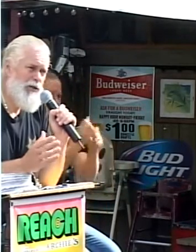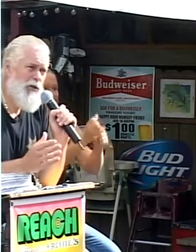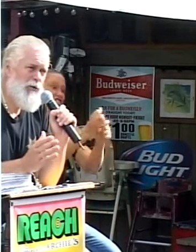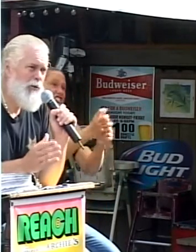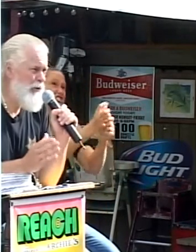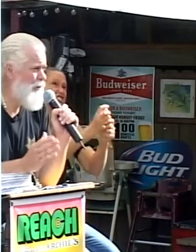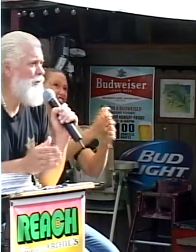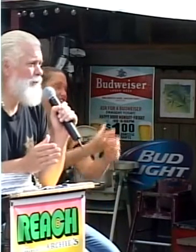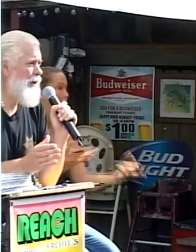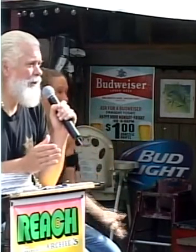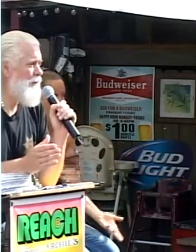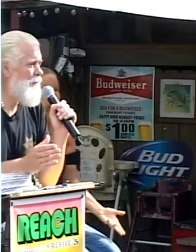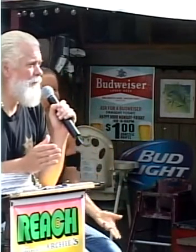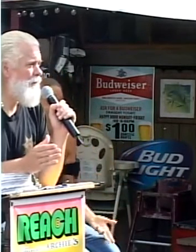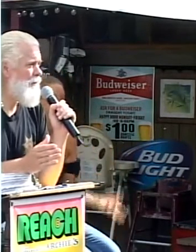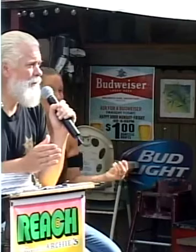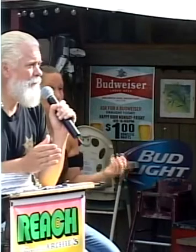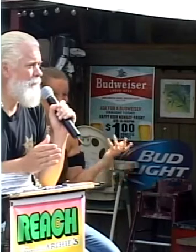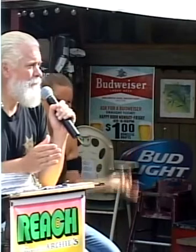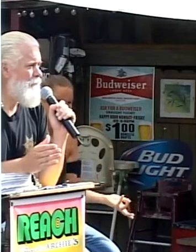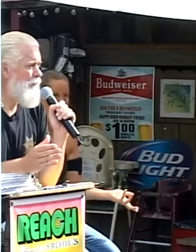person and I don't know what to do about it.